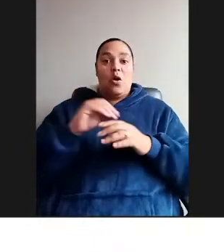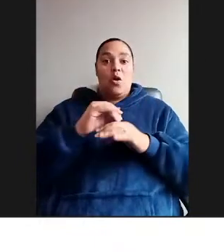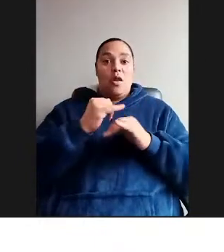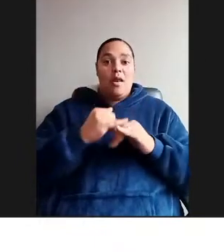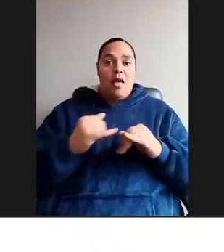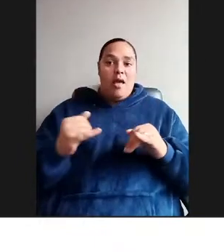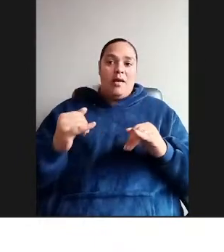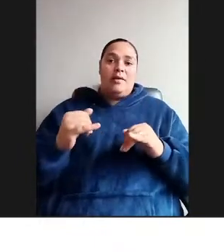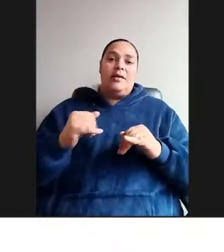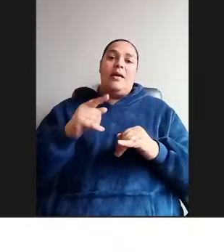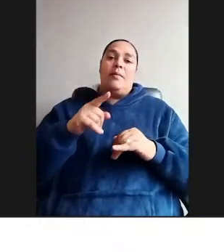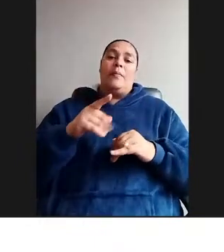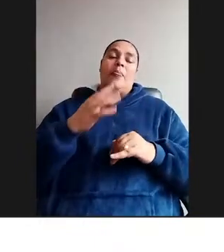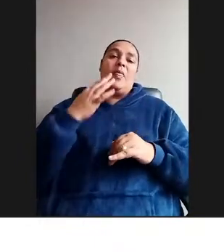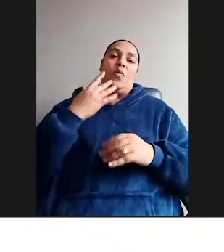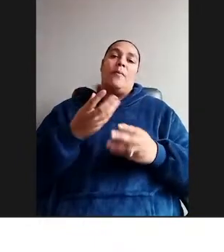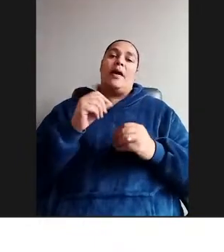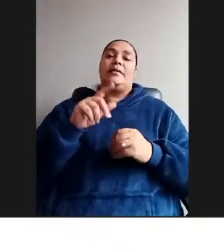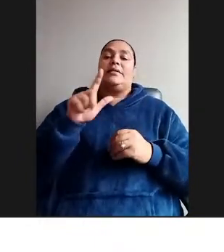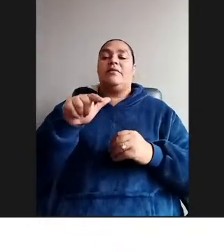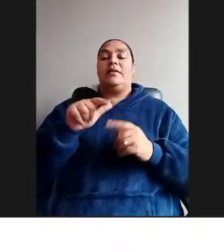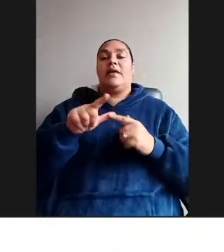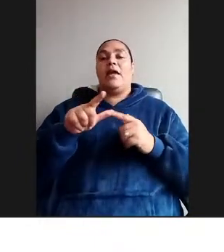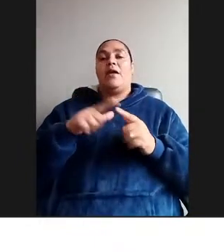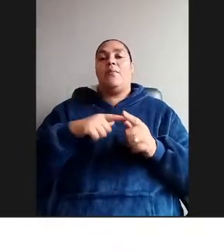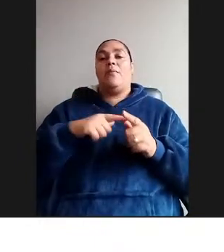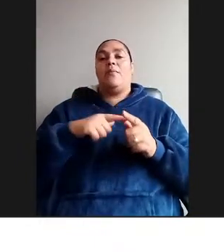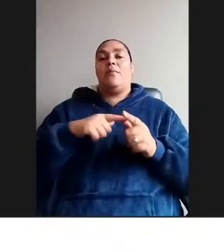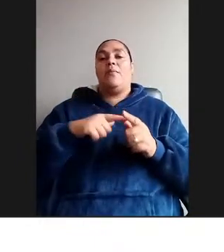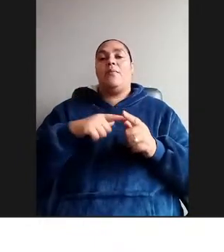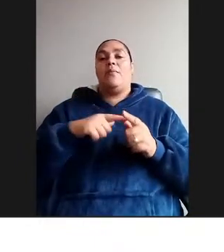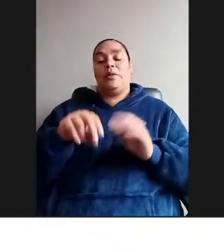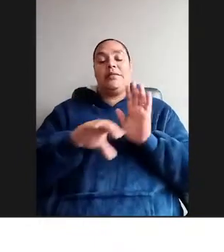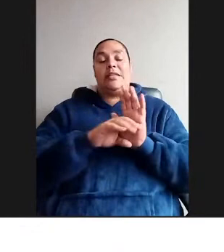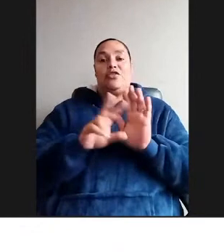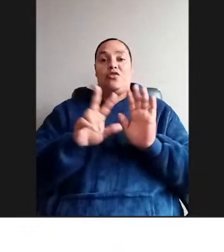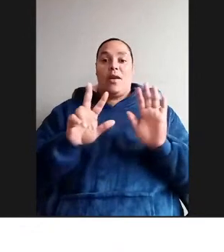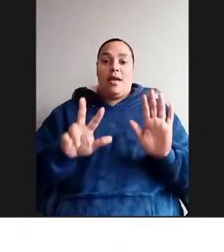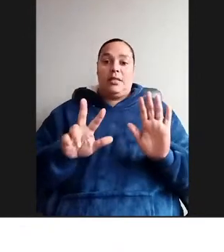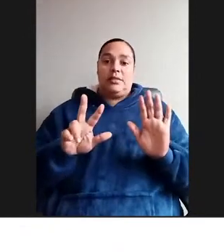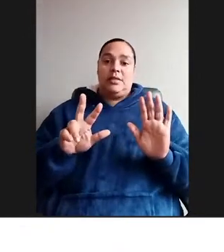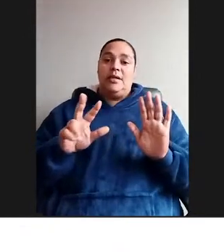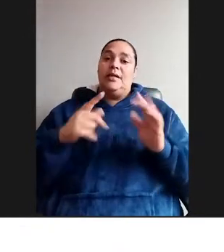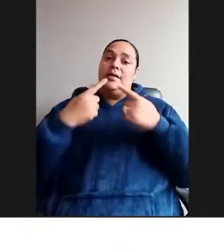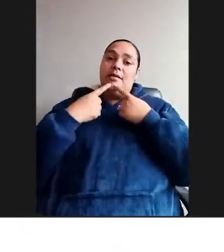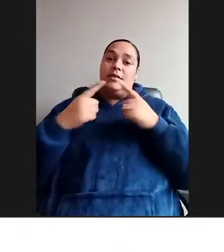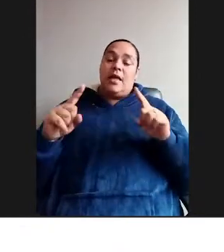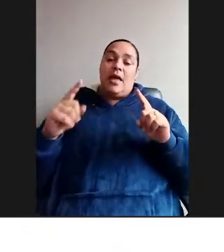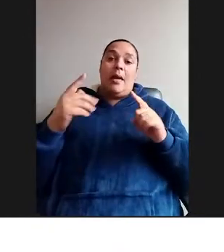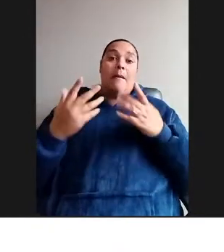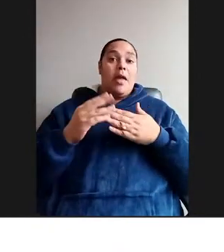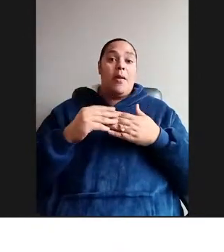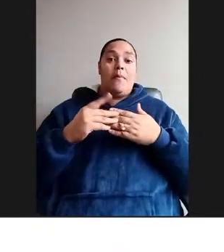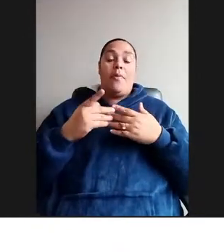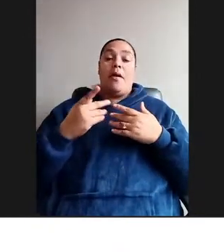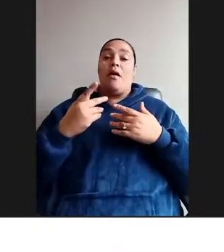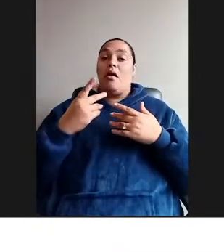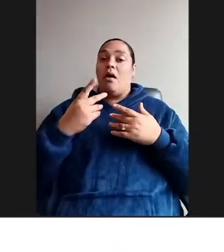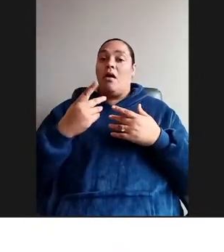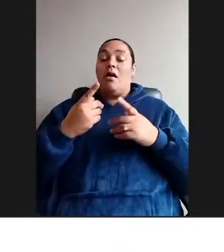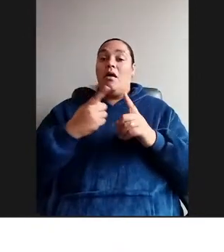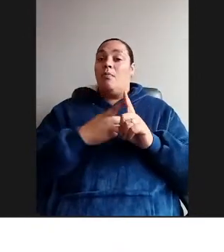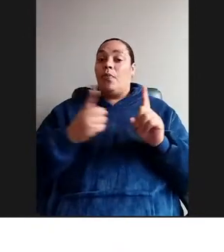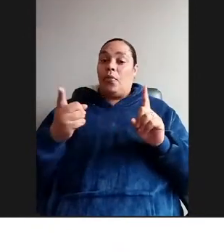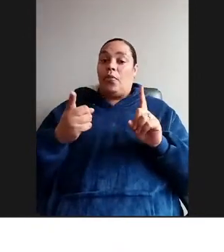on the 17th of April 2020, Section 8, states that when a member is considered to be out of order by the